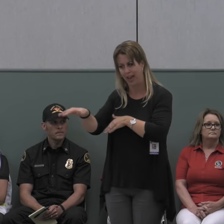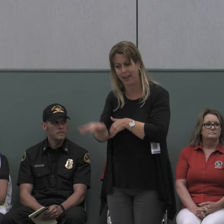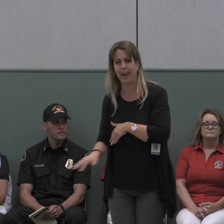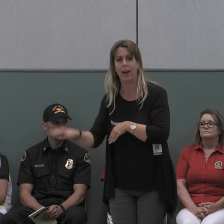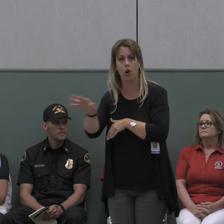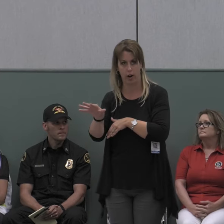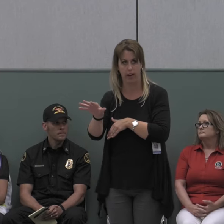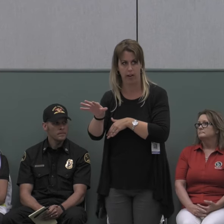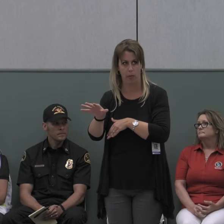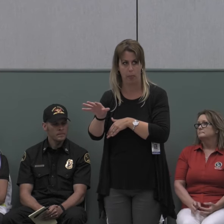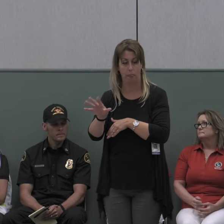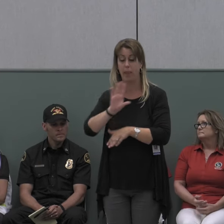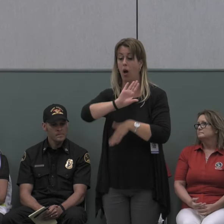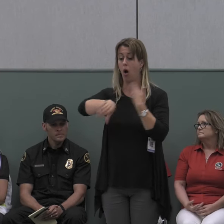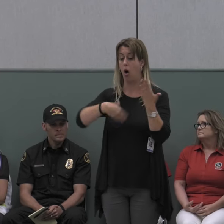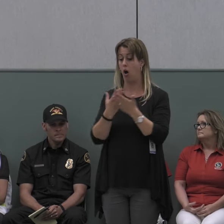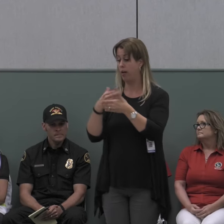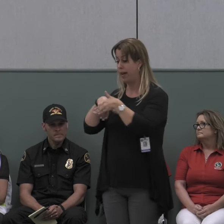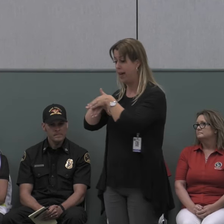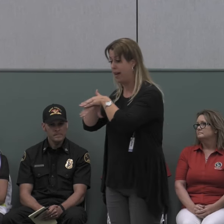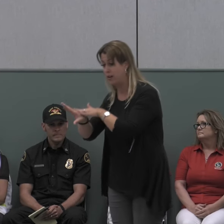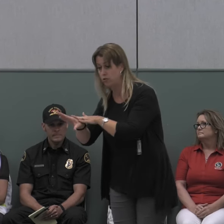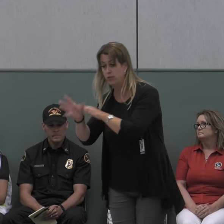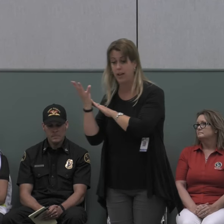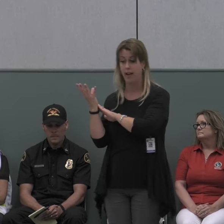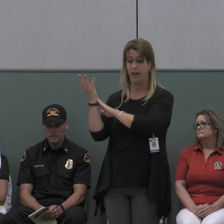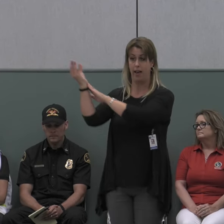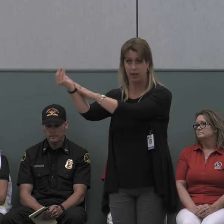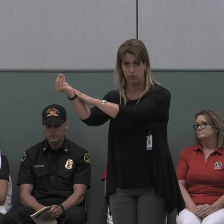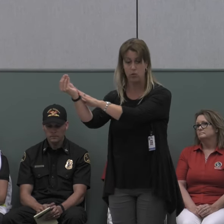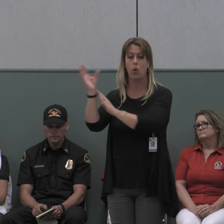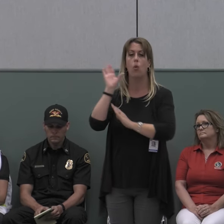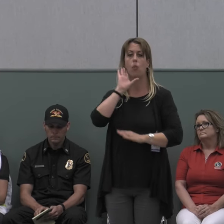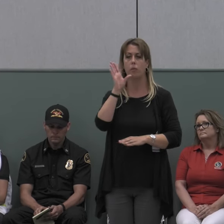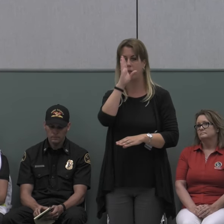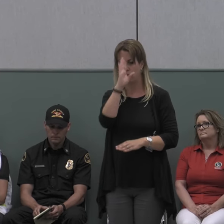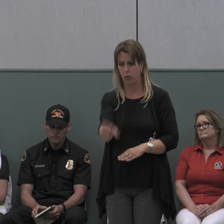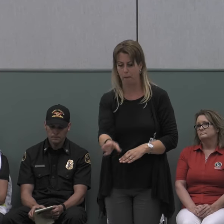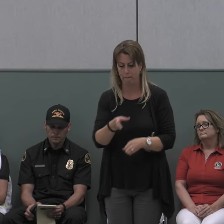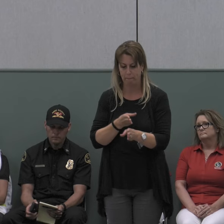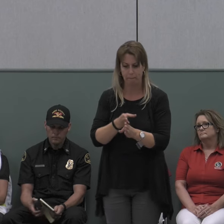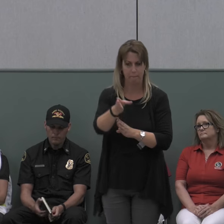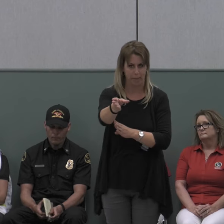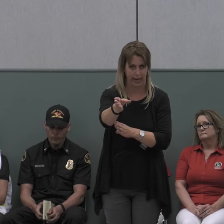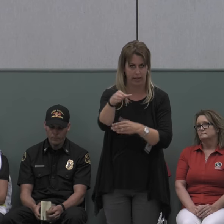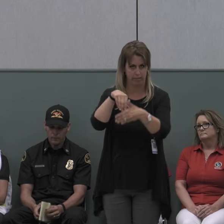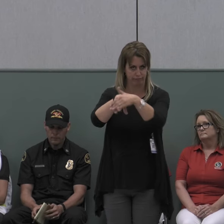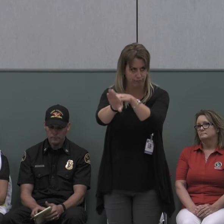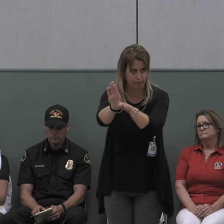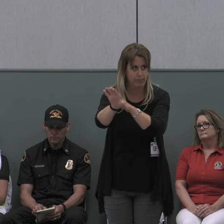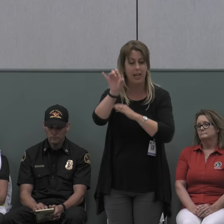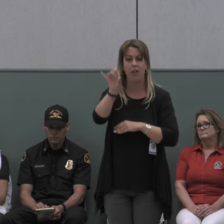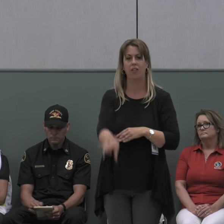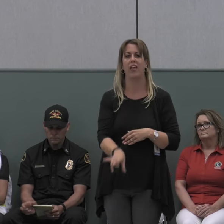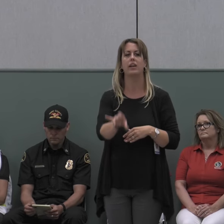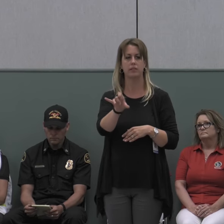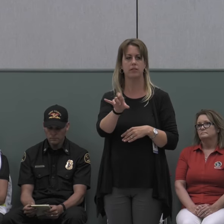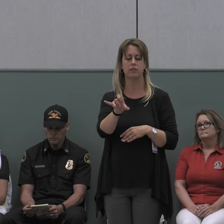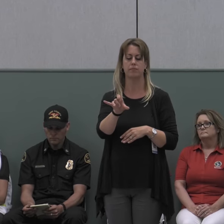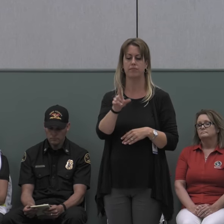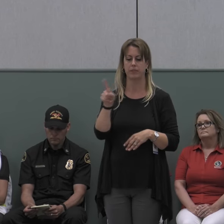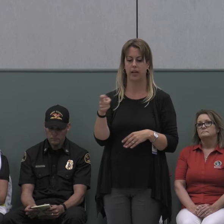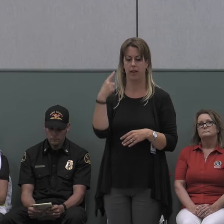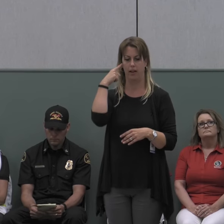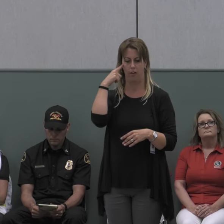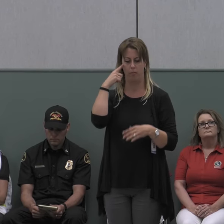entrance to and exit from the facilities will be through the security main gate. And this is from the Director of Government Relations and Public Affairs,